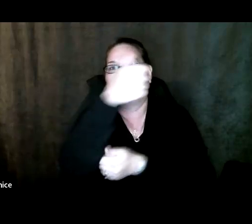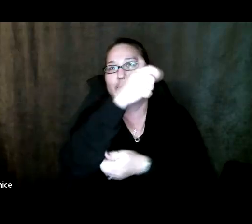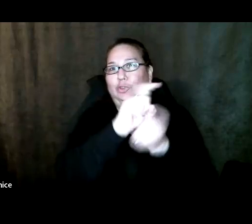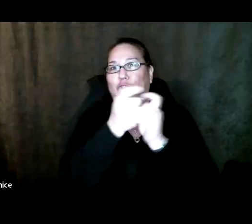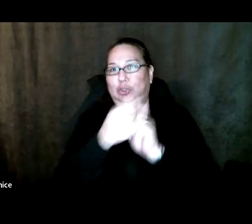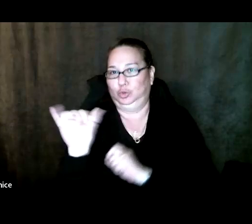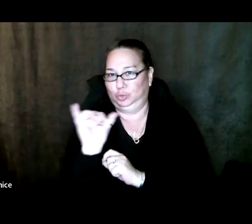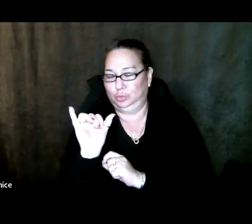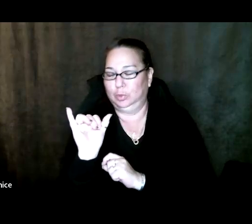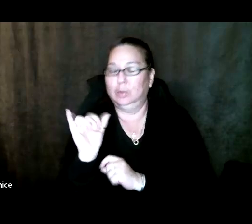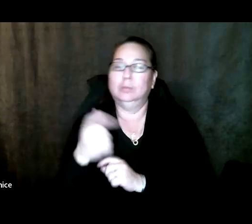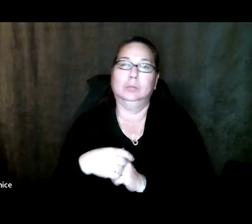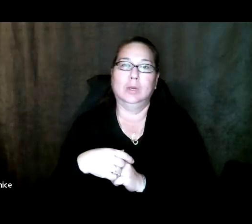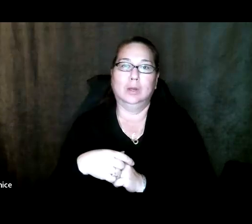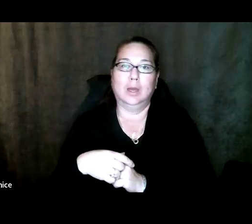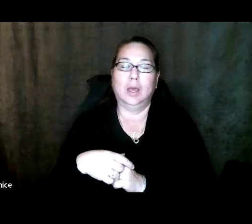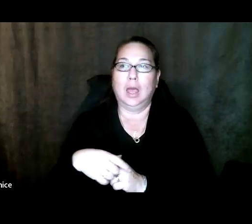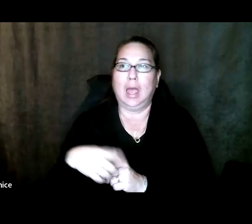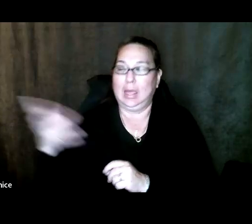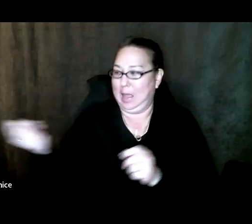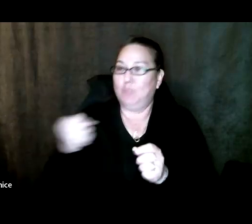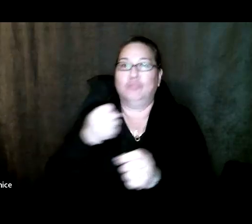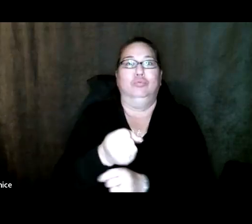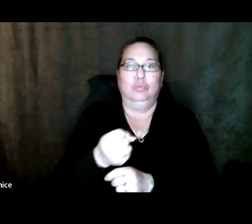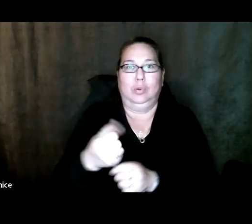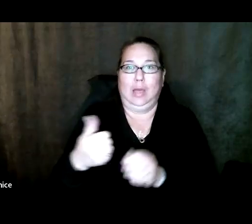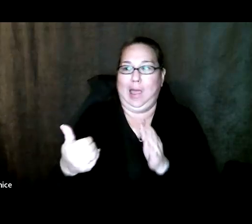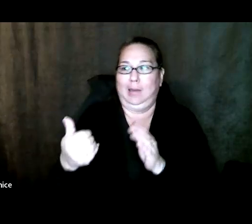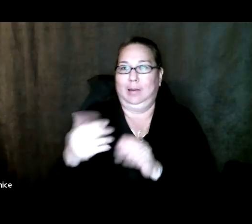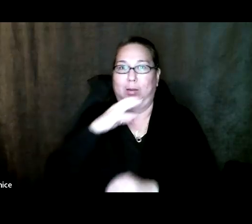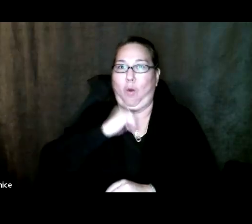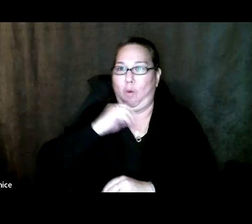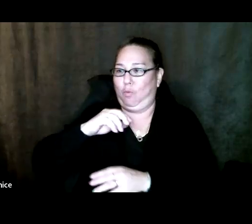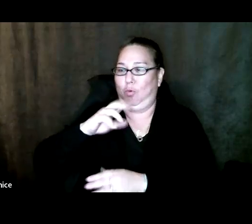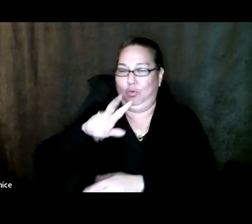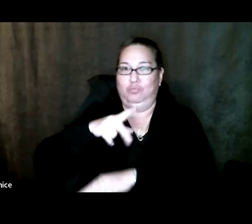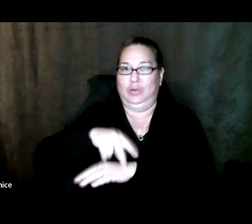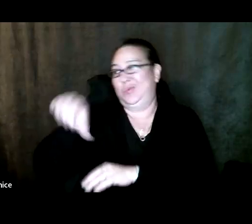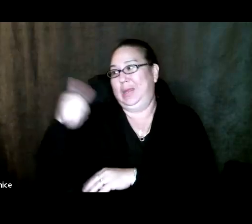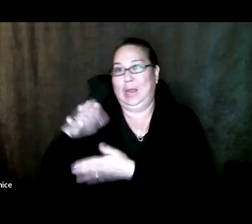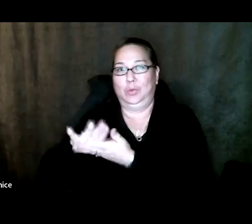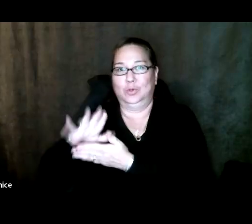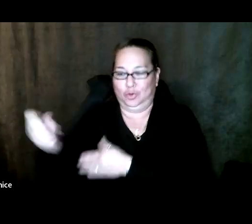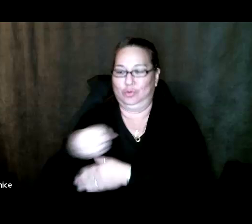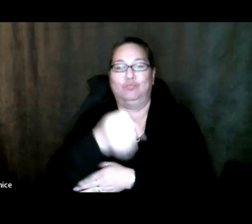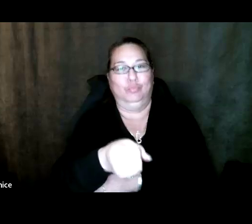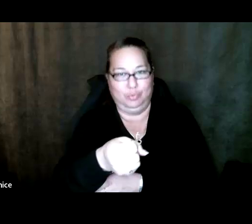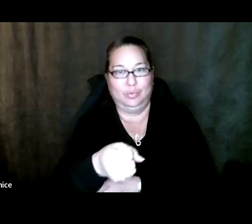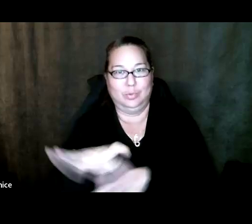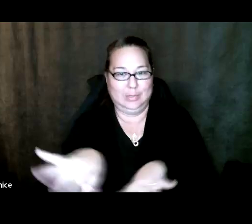strong leader who had been a principal at another school. And I would anticipate that this is a school we have confidence is going to